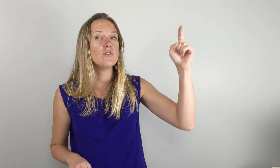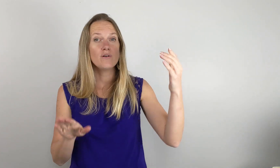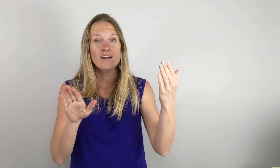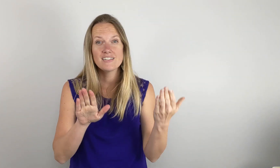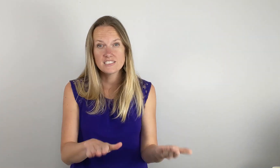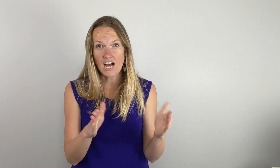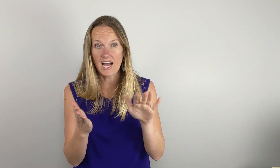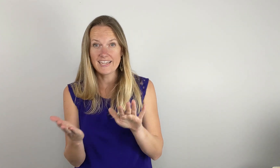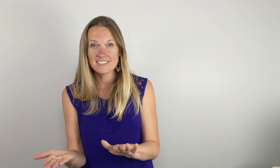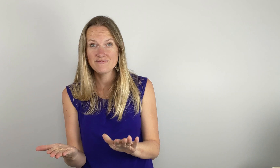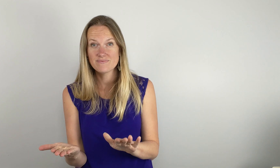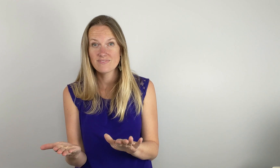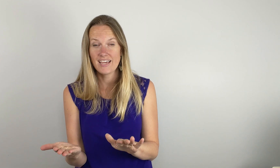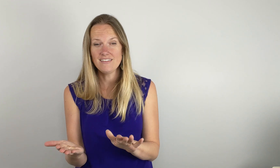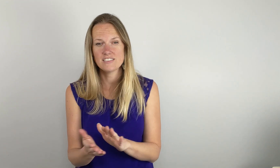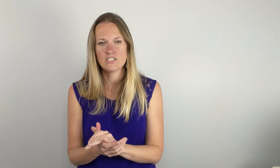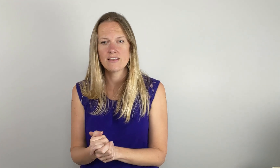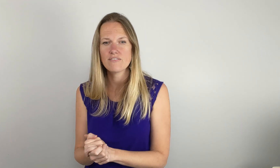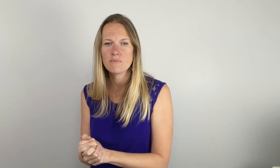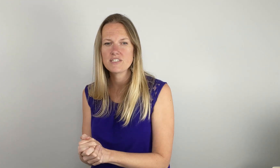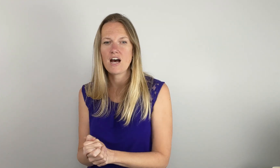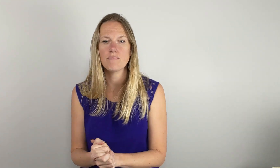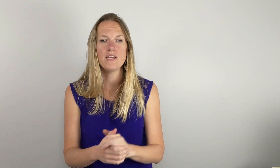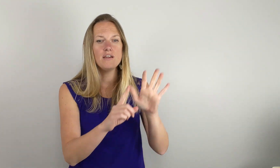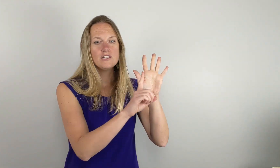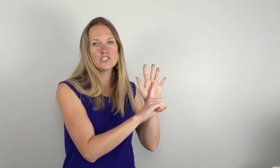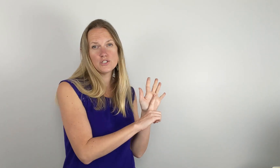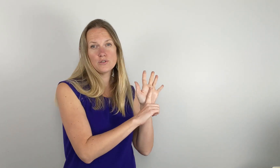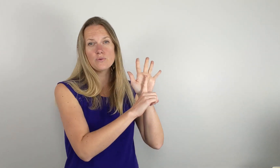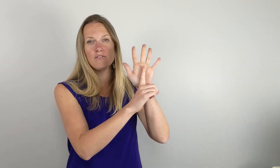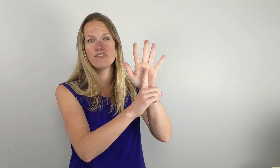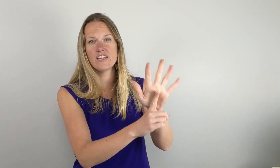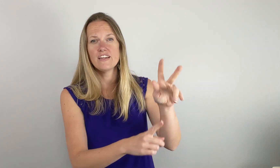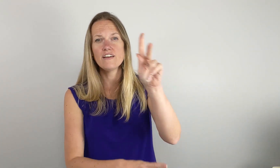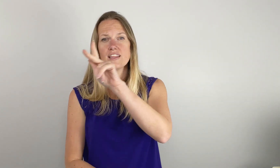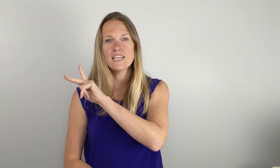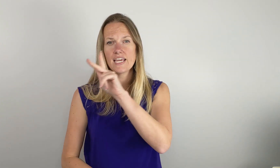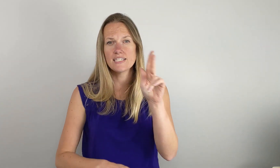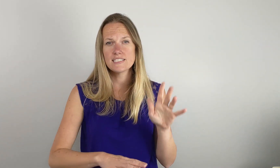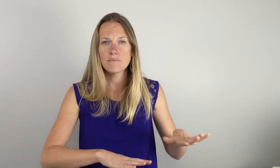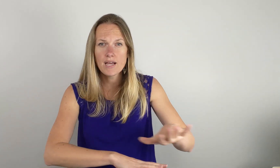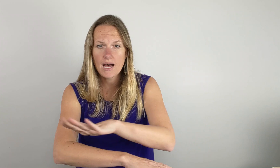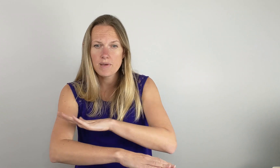you died. Okay, let's try that from the top. To reveal the kingdom